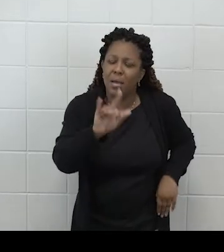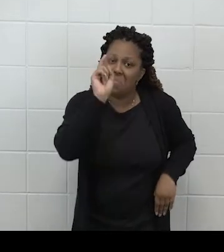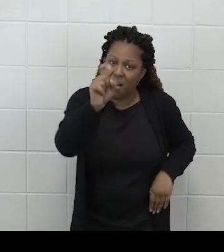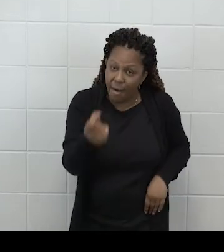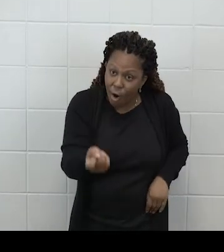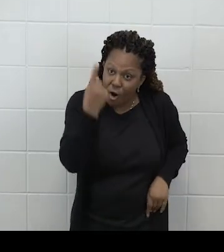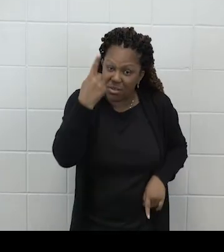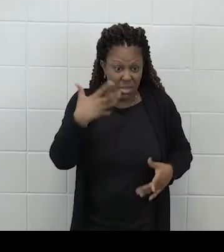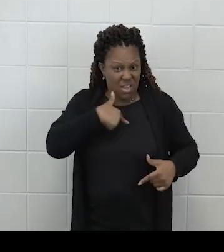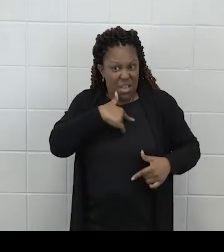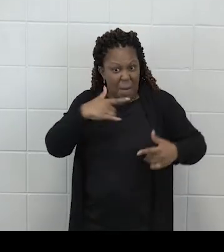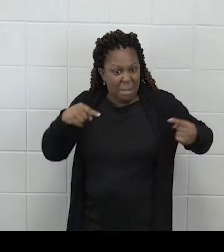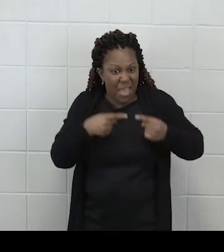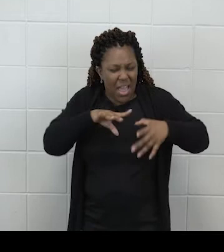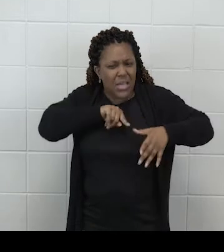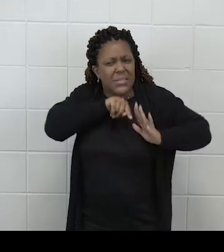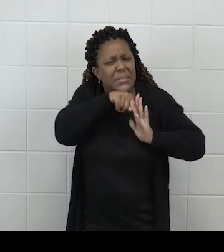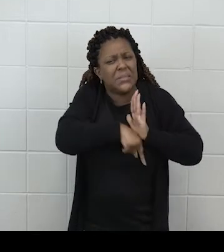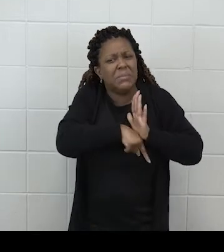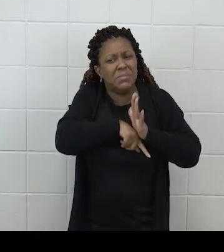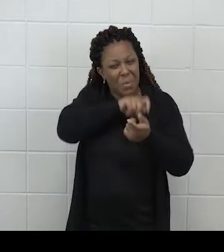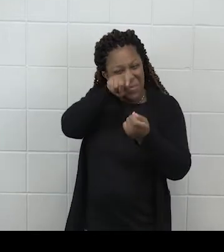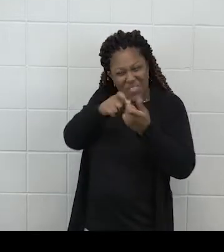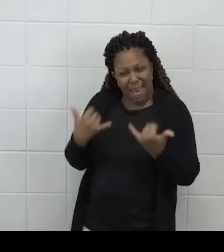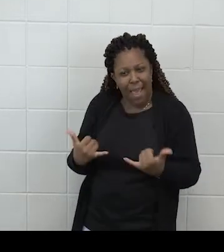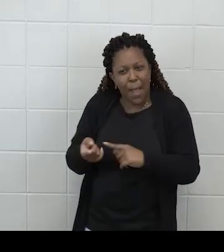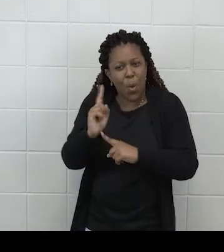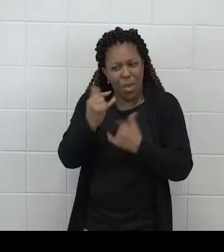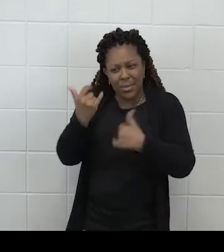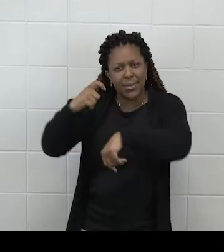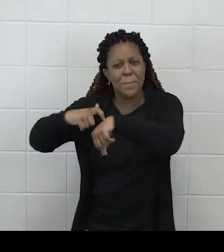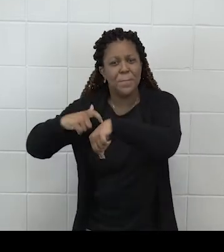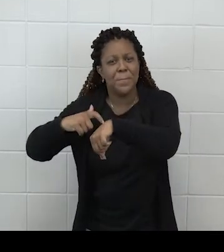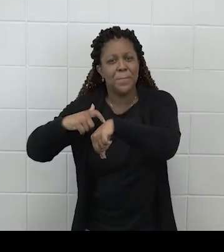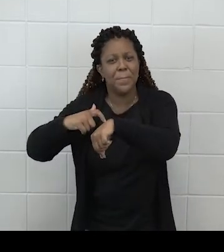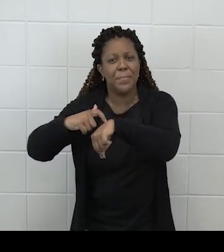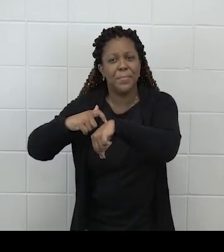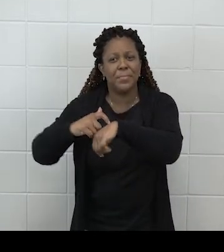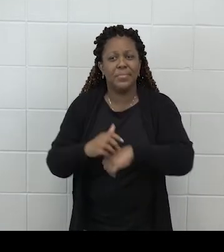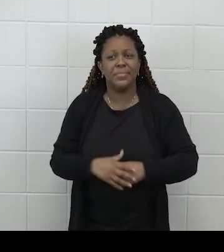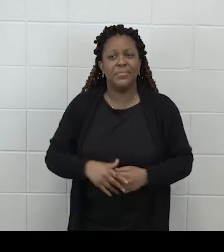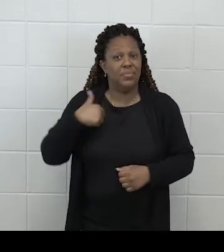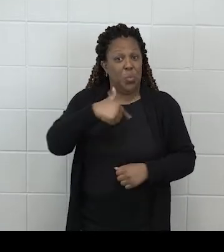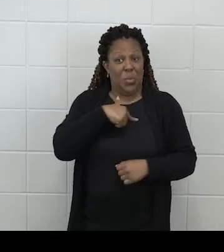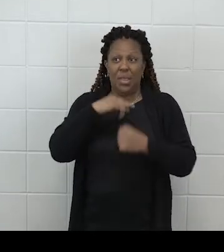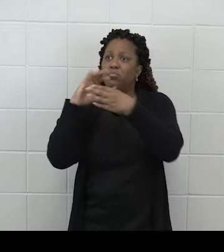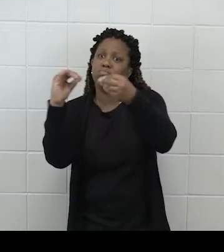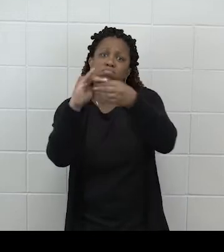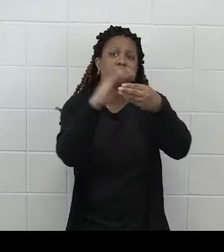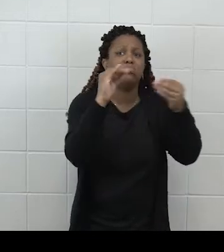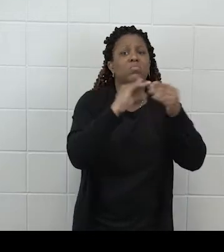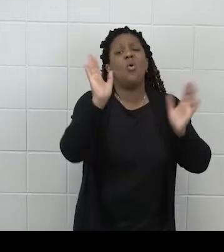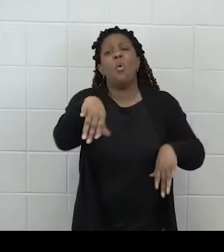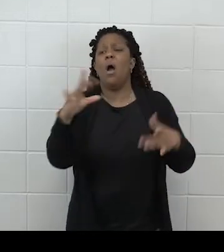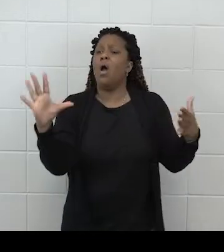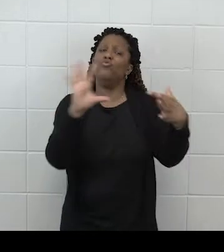of reconciliation without speaking of reparations and restoration, or how we can repair the breach and how